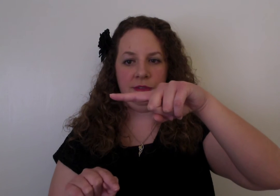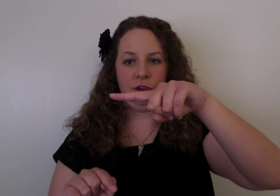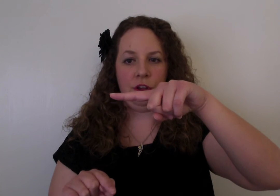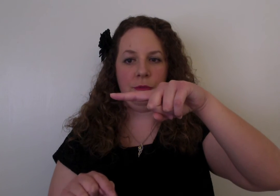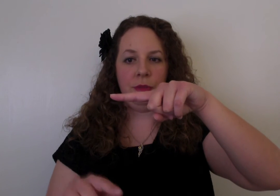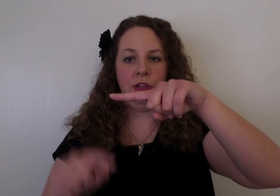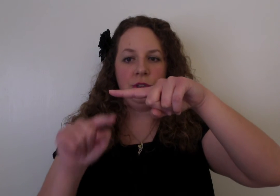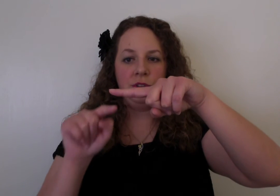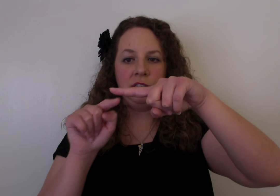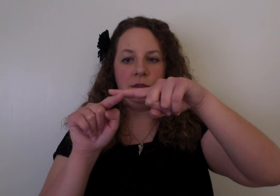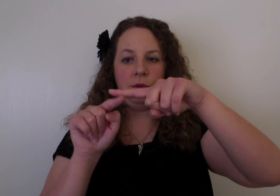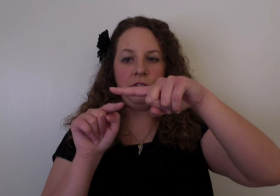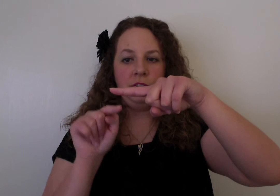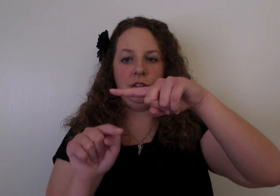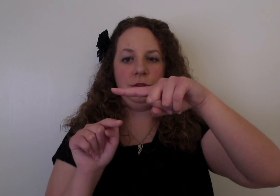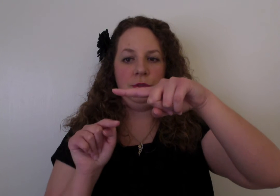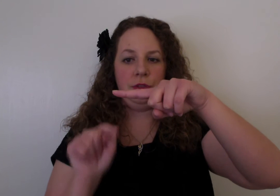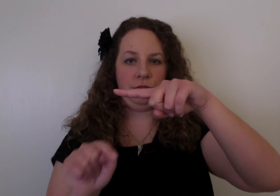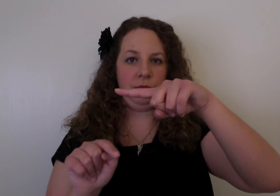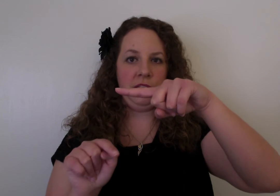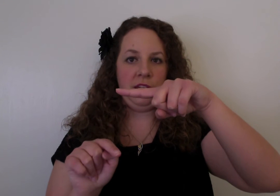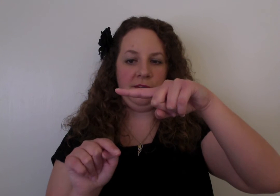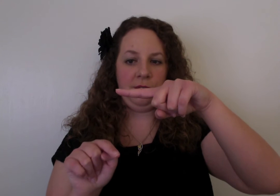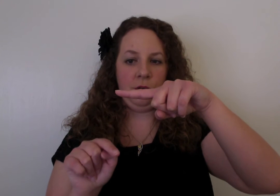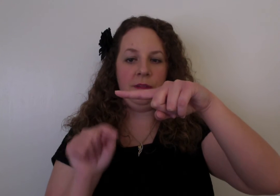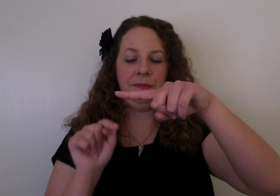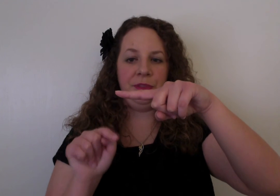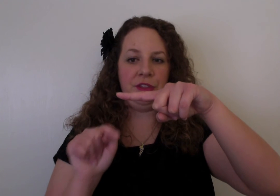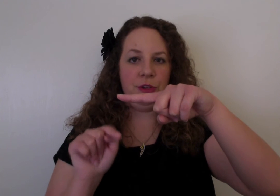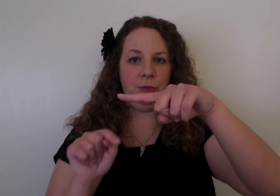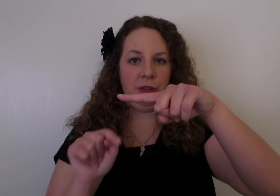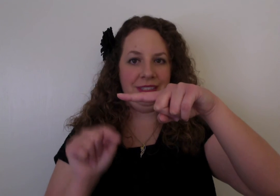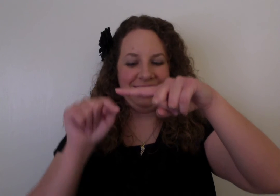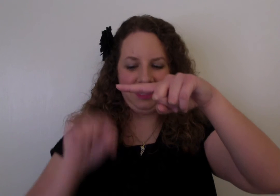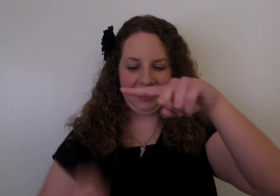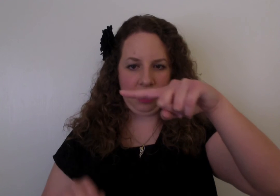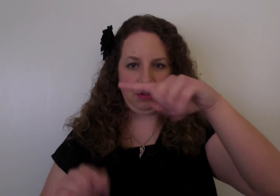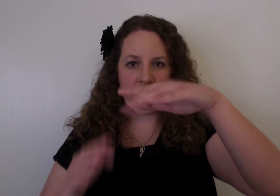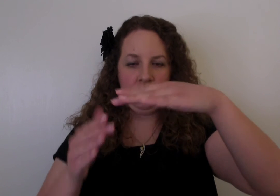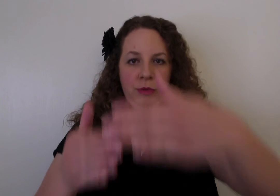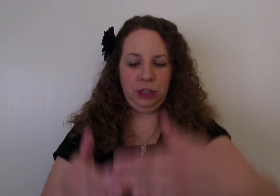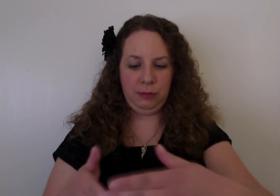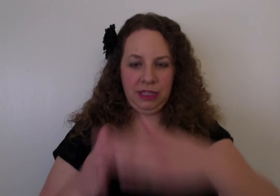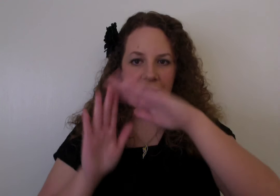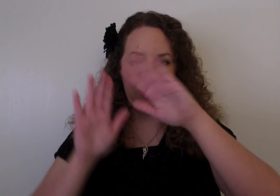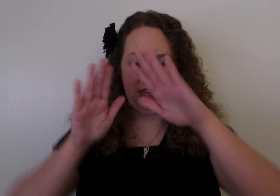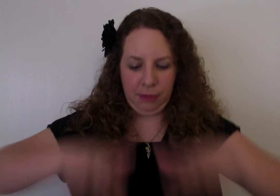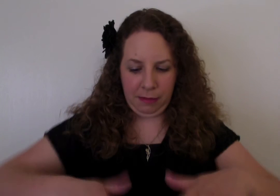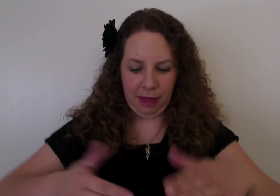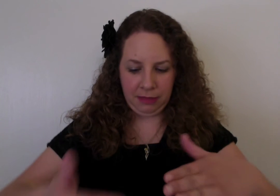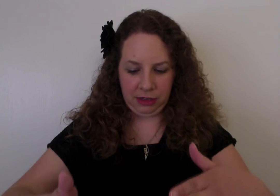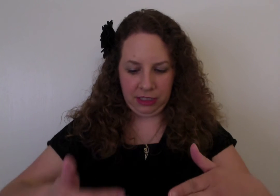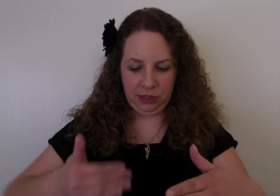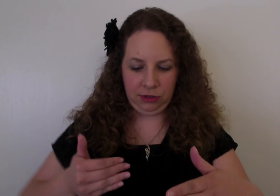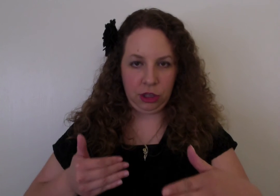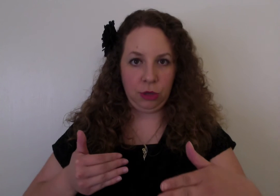Funeral Home. So this is the 1, 2, 3 out of 4, the third one down, which means if I laid my map down, it's